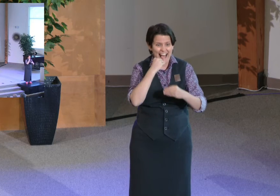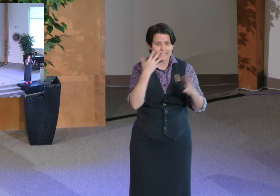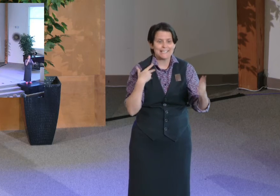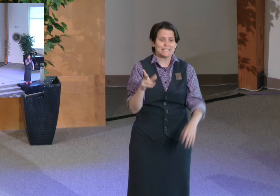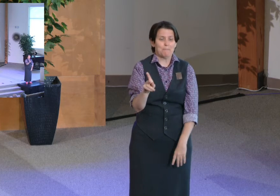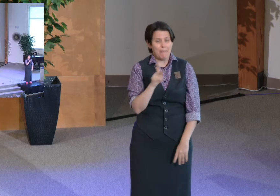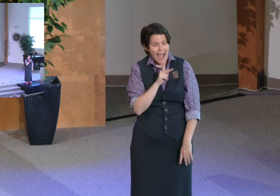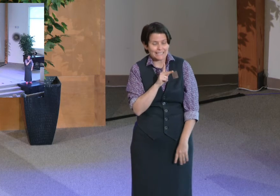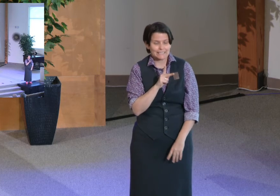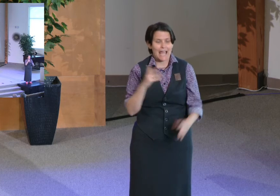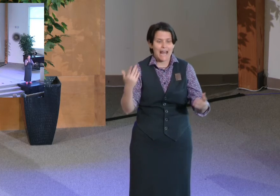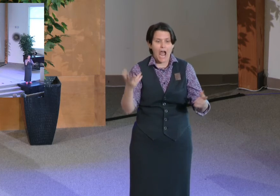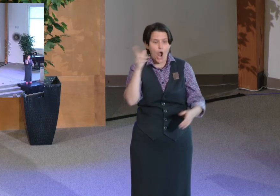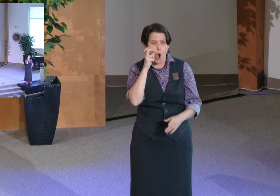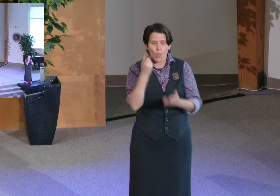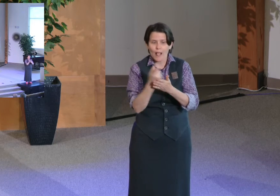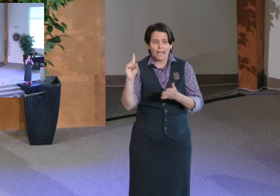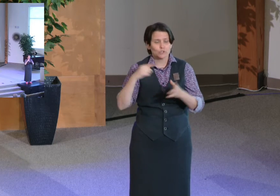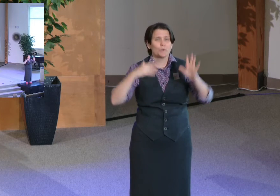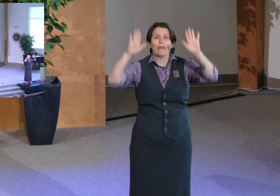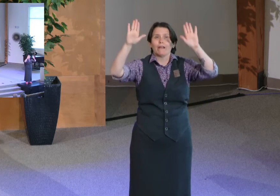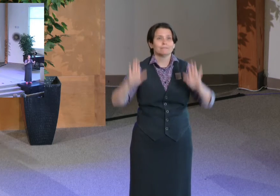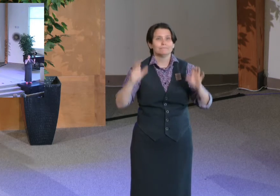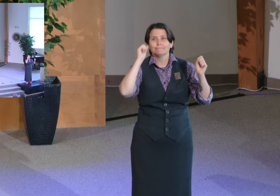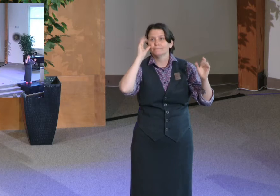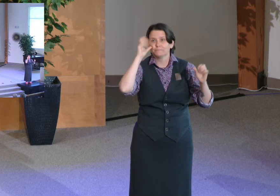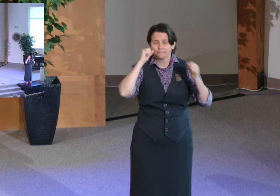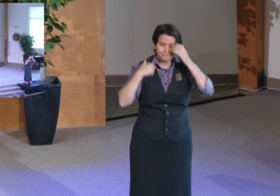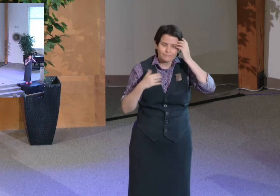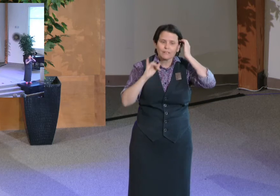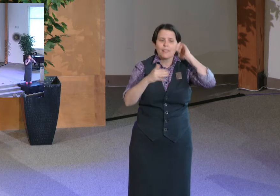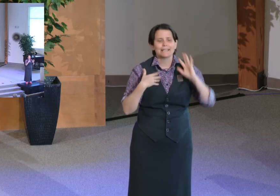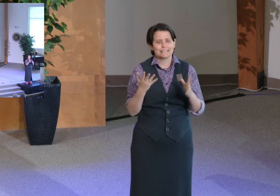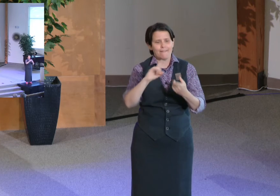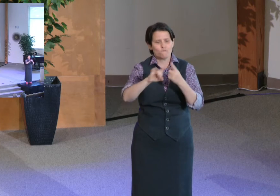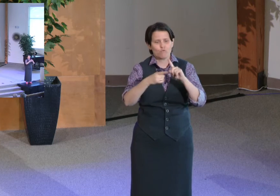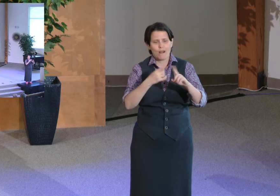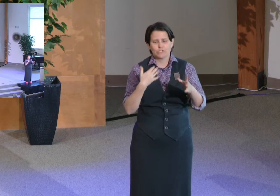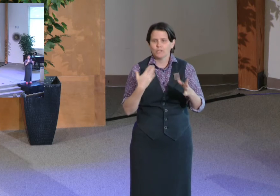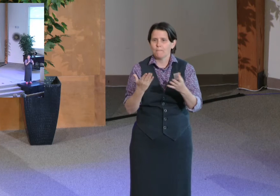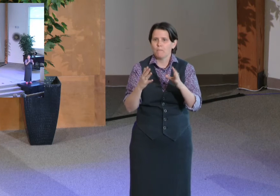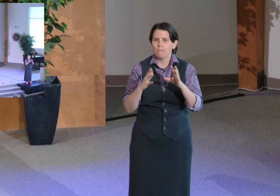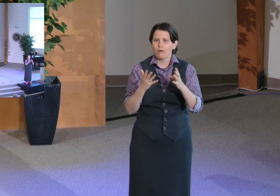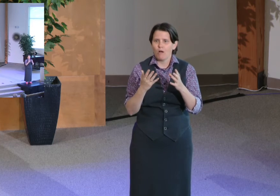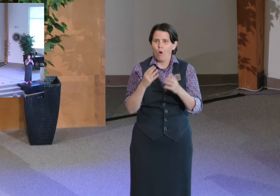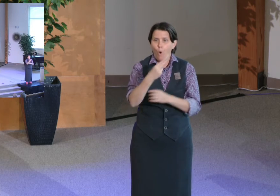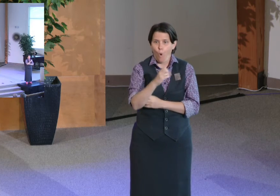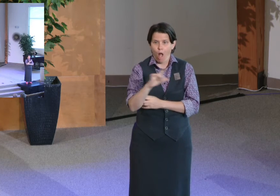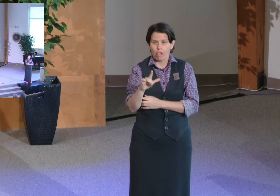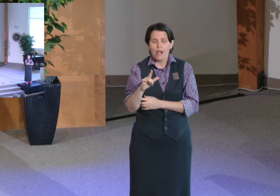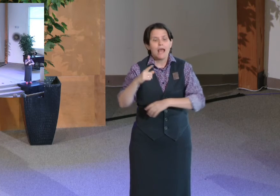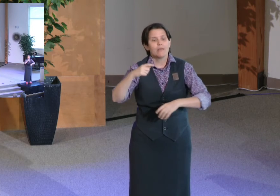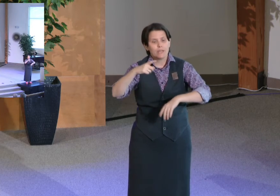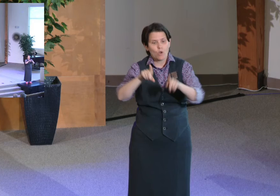That's going to be in the Friendship Hall. And at 1 o'clock in that same Friendship Hall, the Board of Trustees are going to be